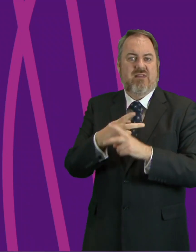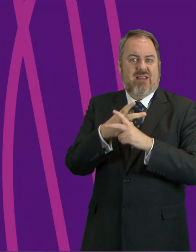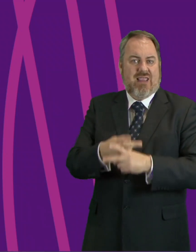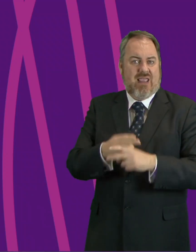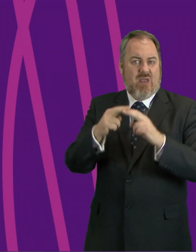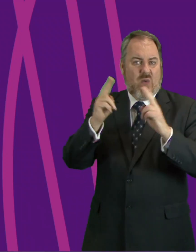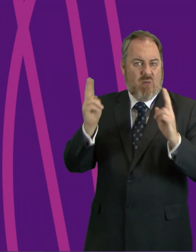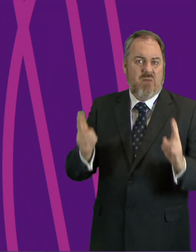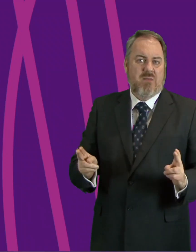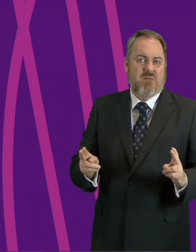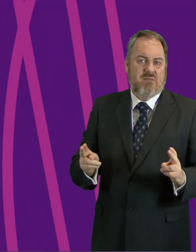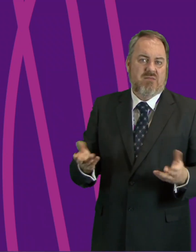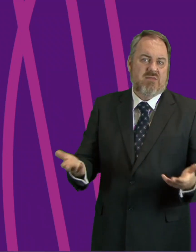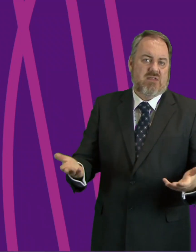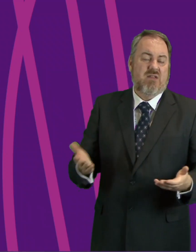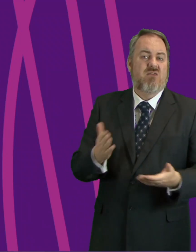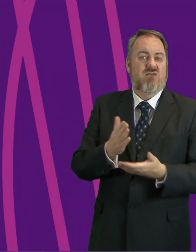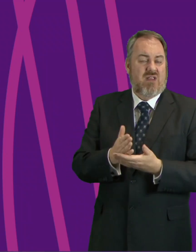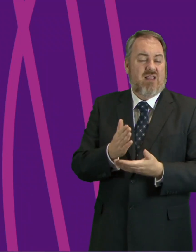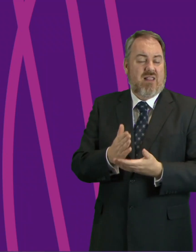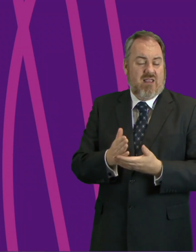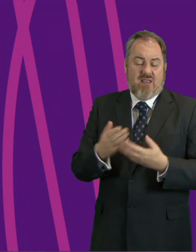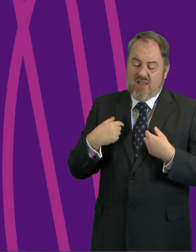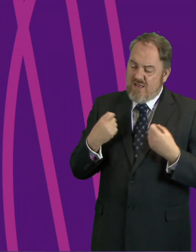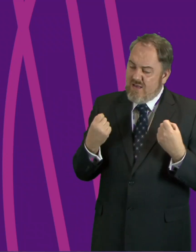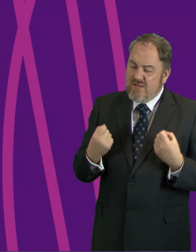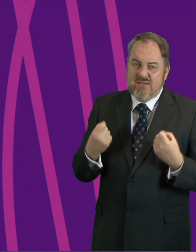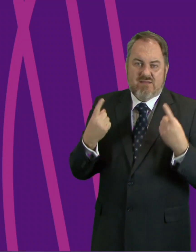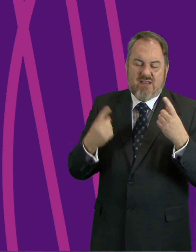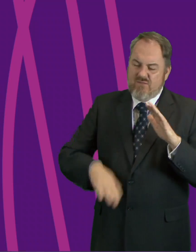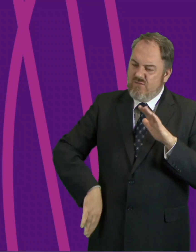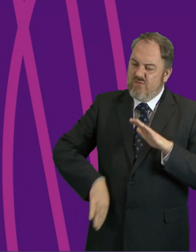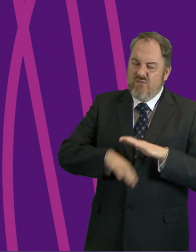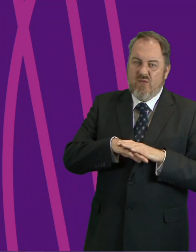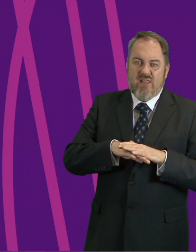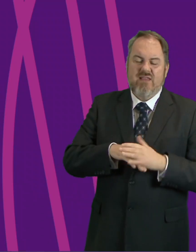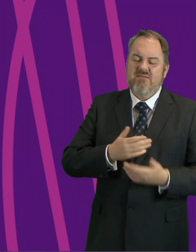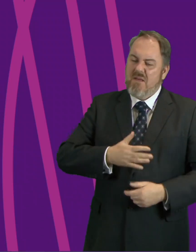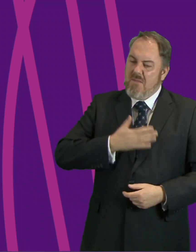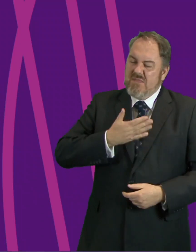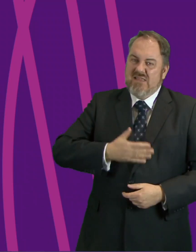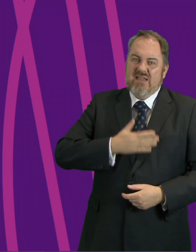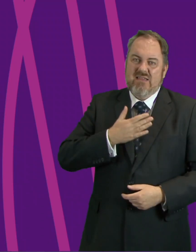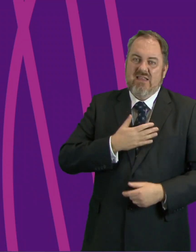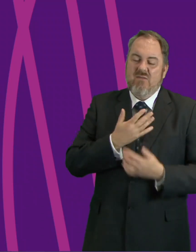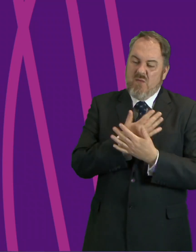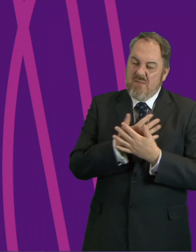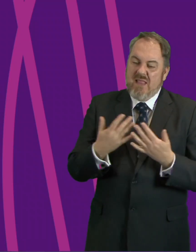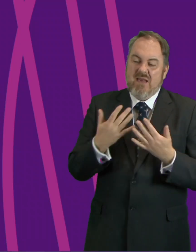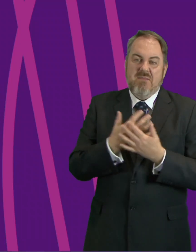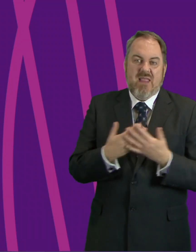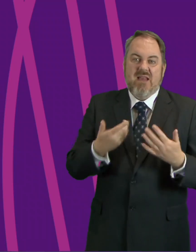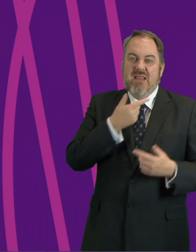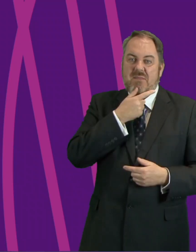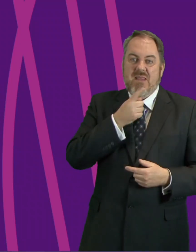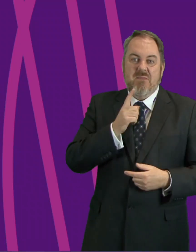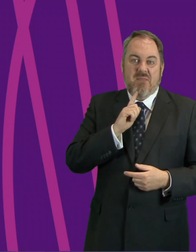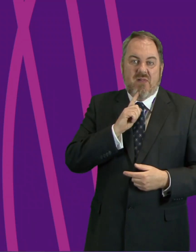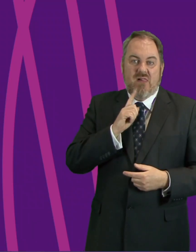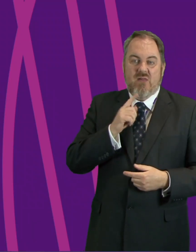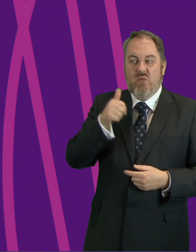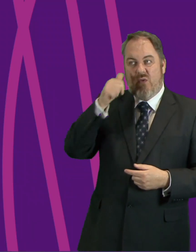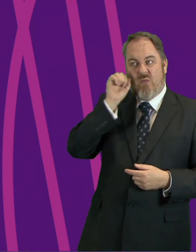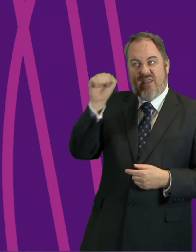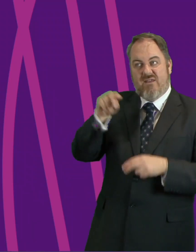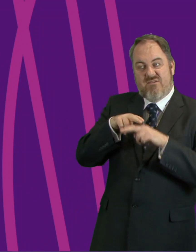care homes. I absolutely understand how deeply distressing this is, particularly for relatives of people in care homes, for those who work in